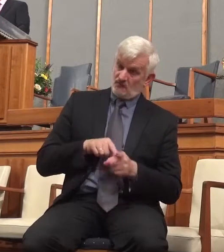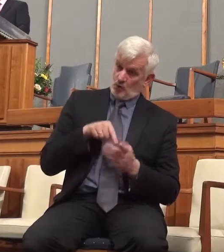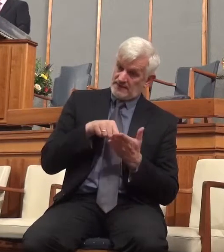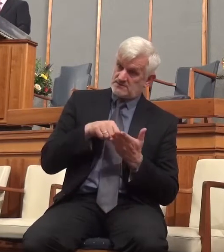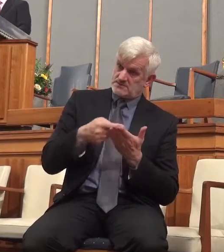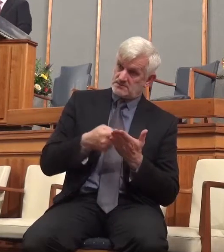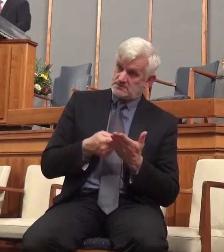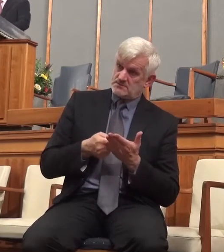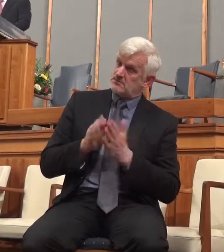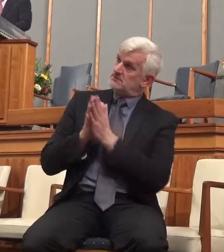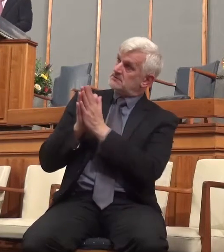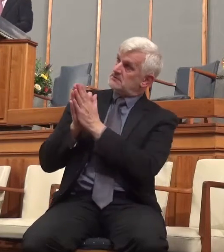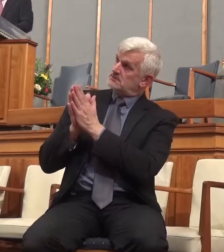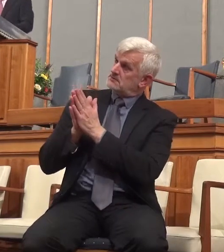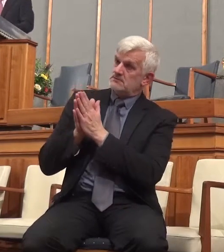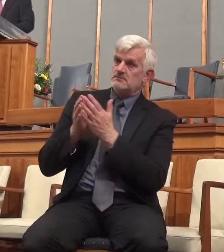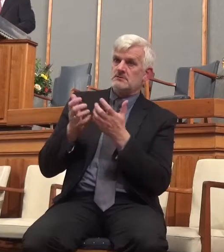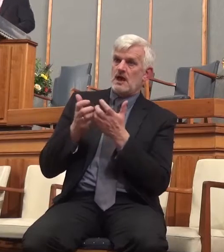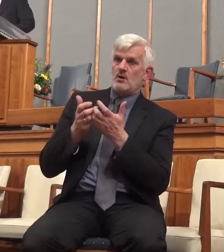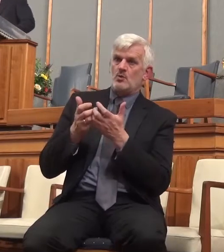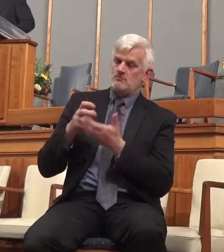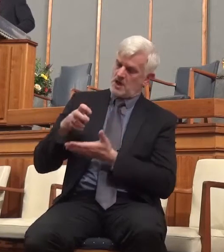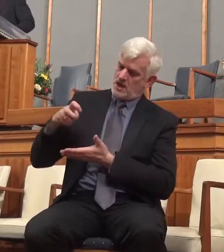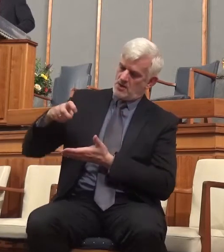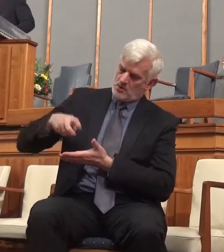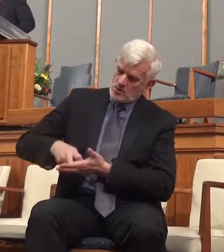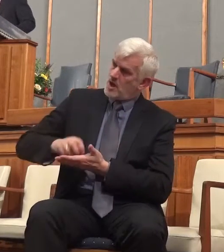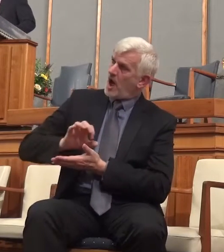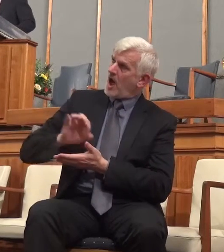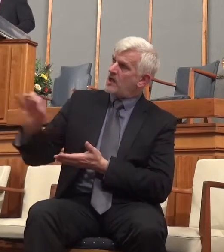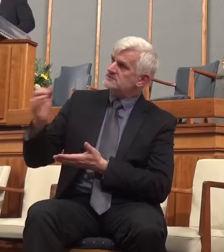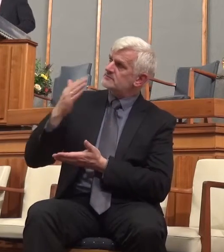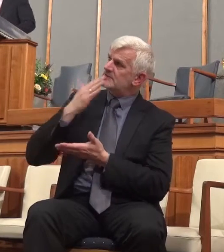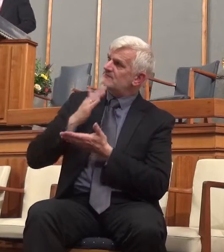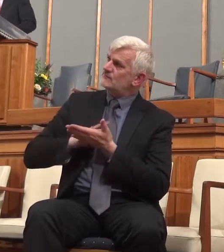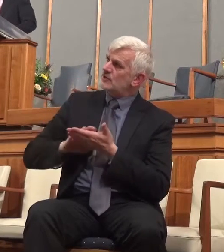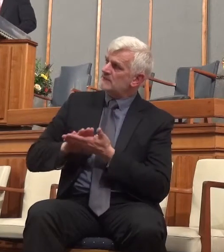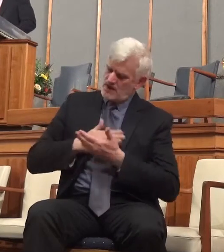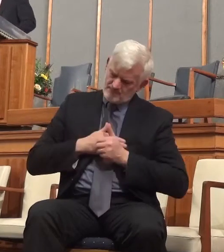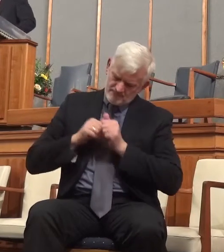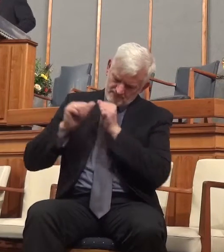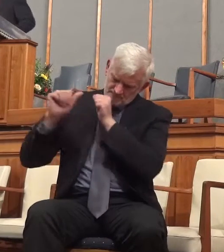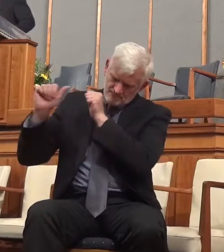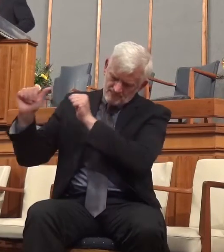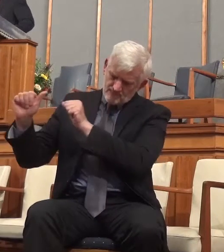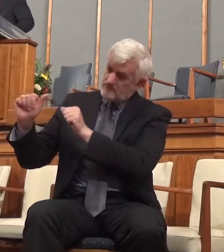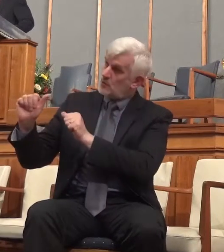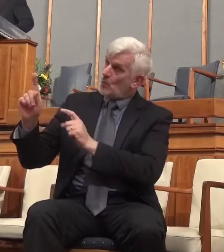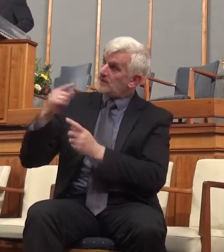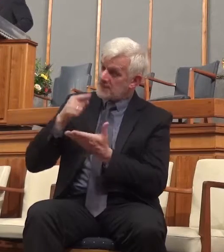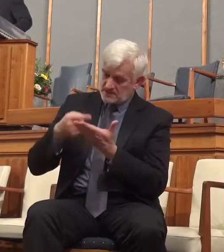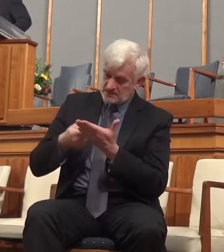here, and you bow the knee to him, and you ask him for his forgiveness, and you love him, and you believe what he